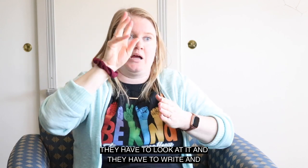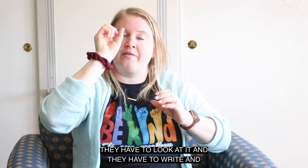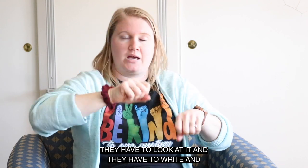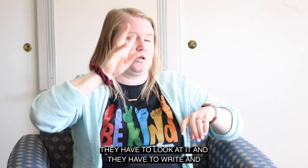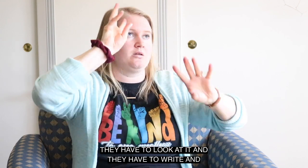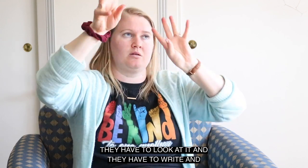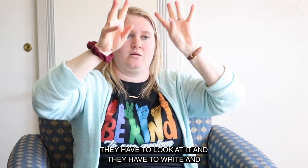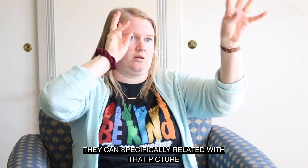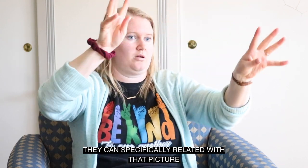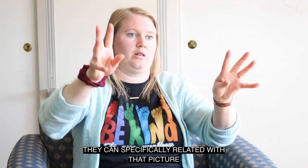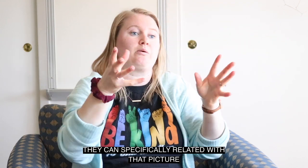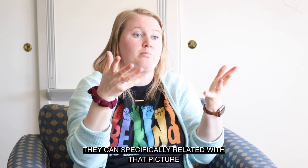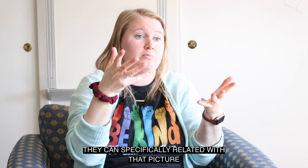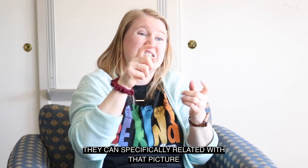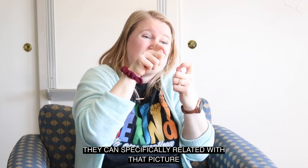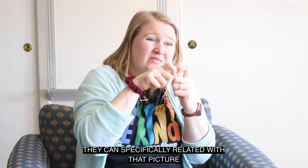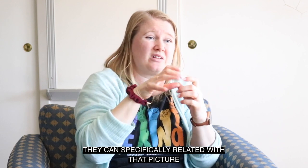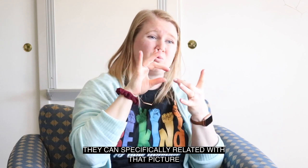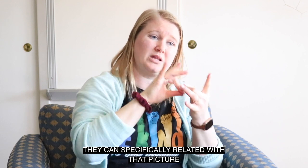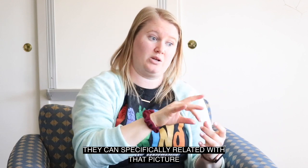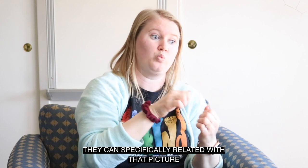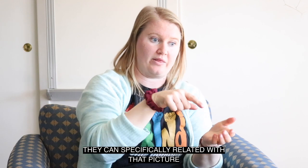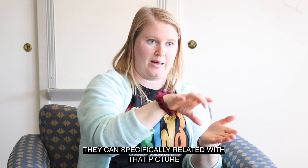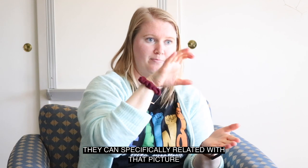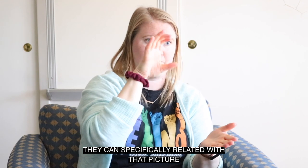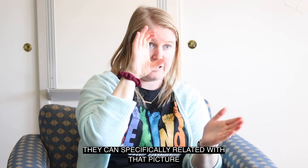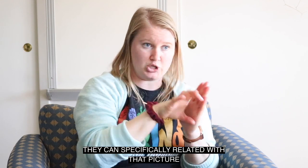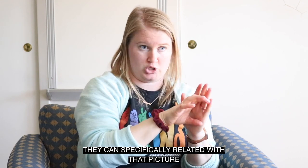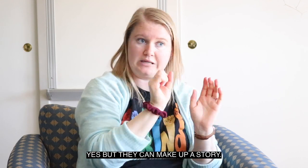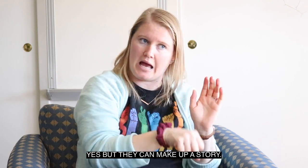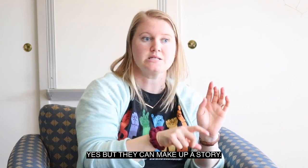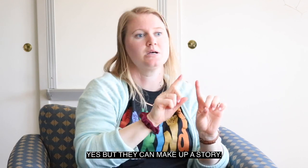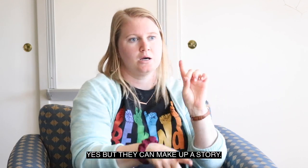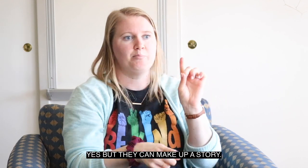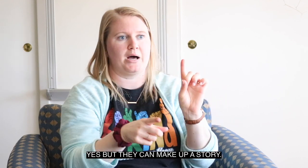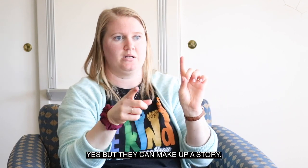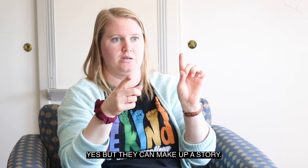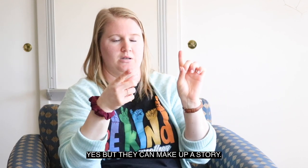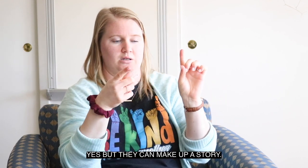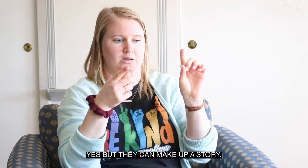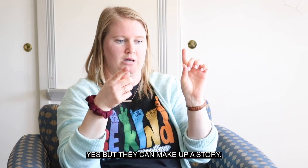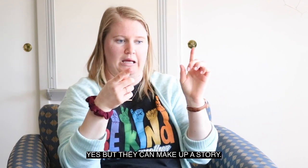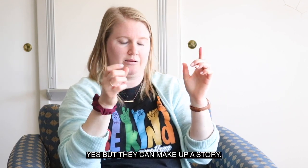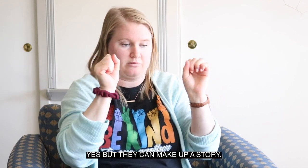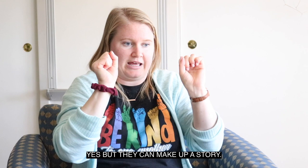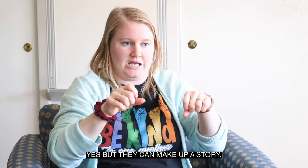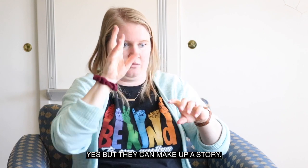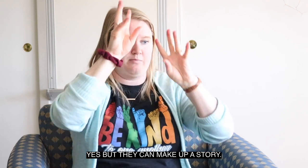they can, like, specifically related with that picture, yes, but they can make